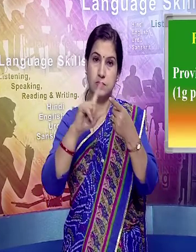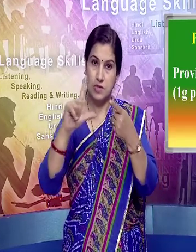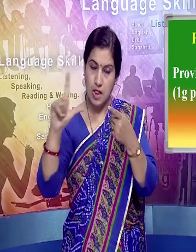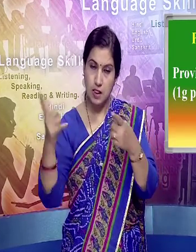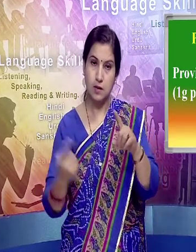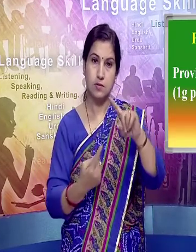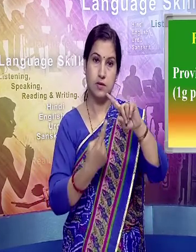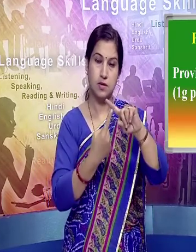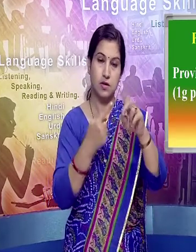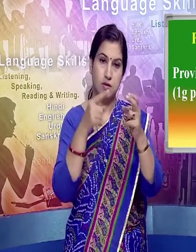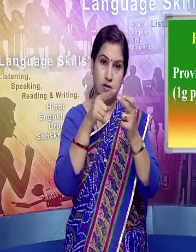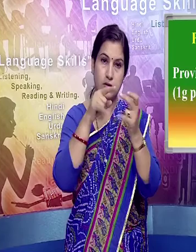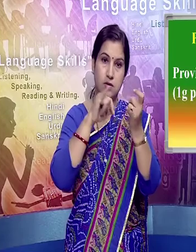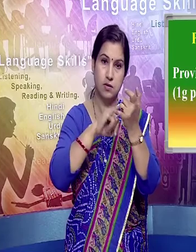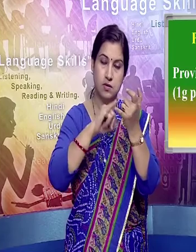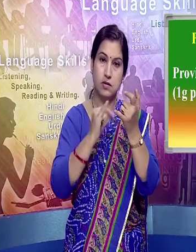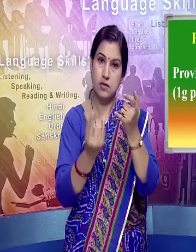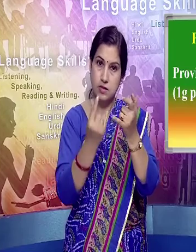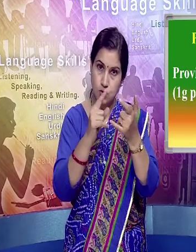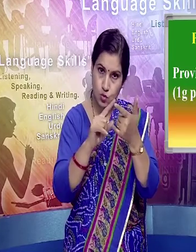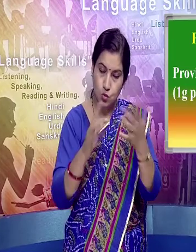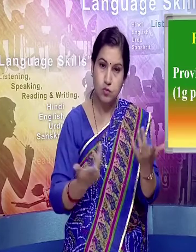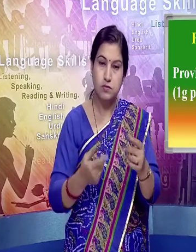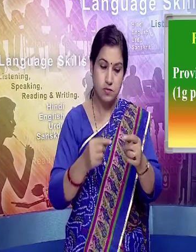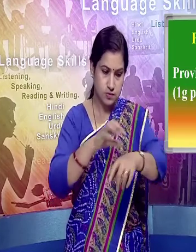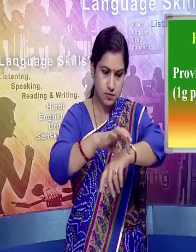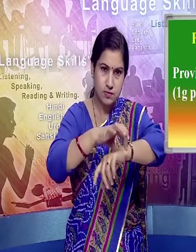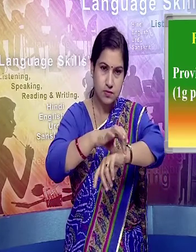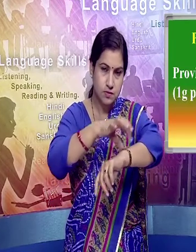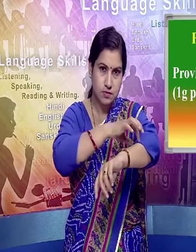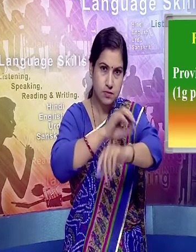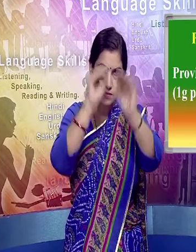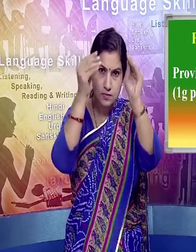muscles, skeleton are made up of protein.